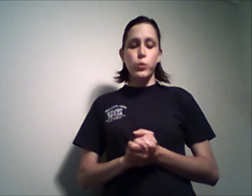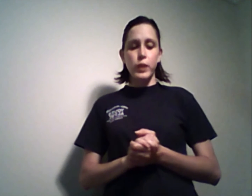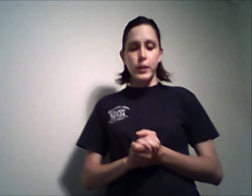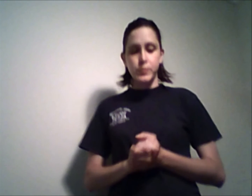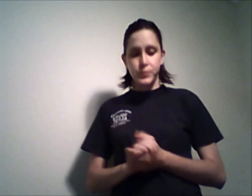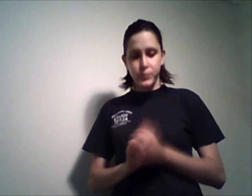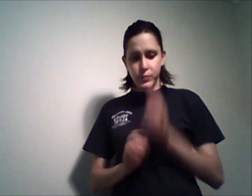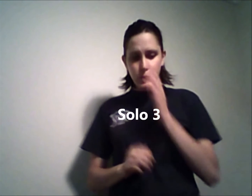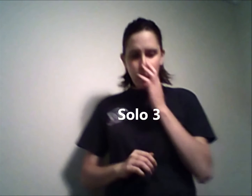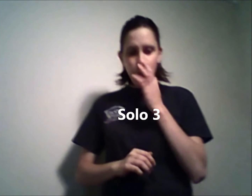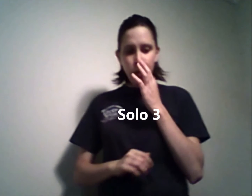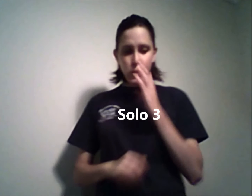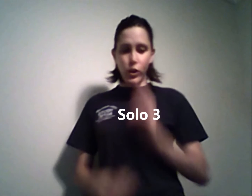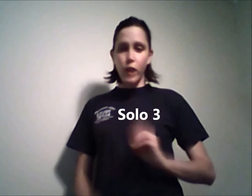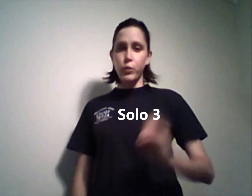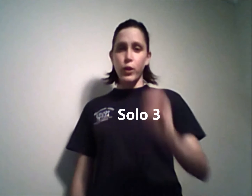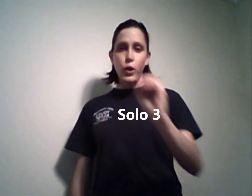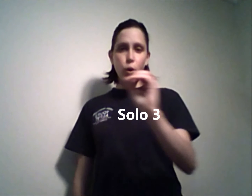3. You start off with O.